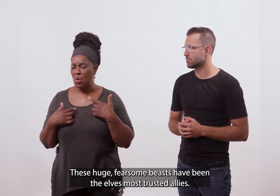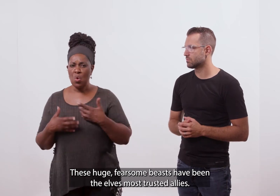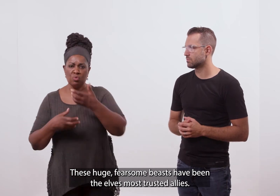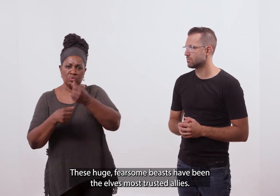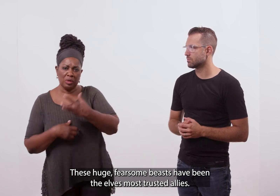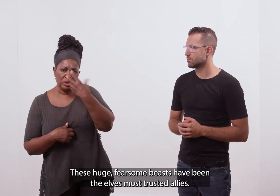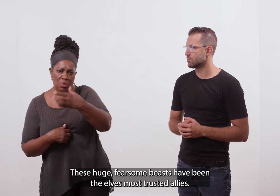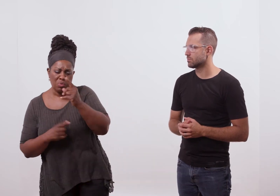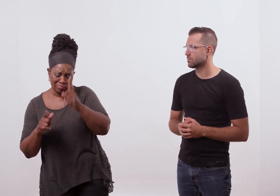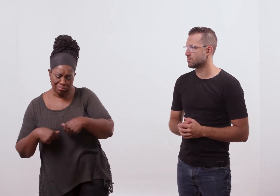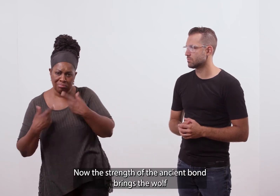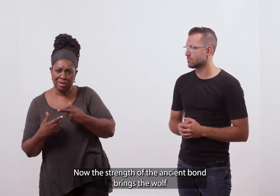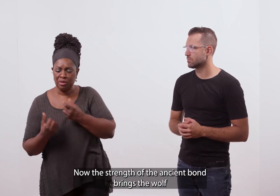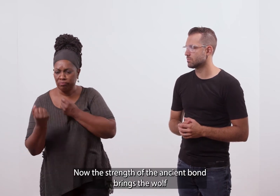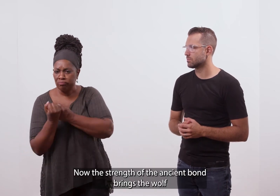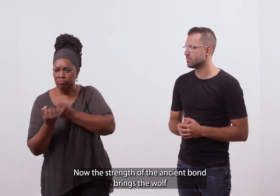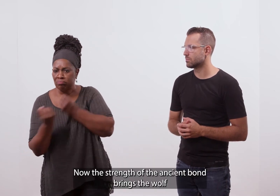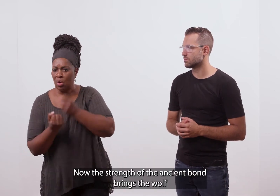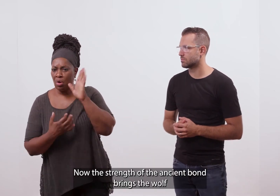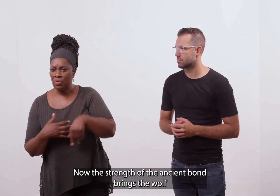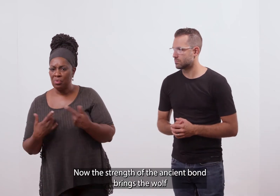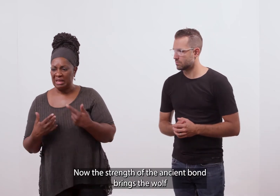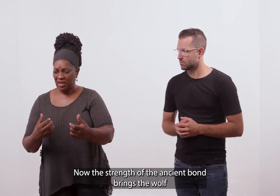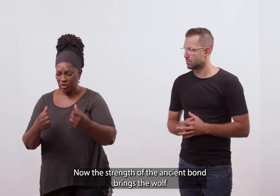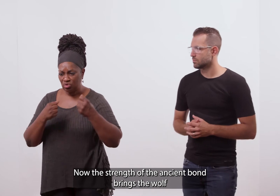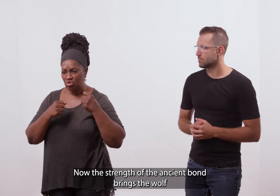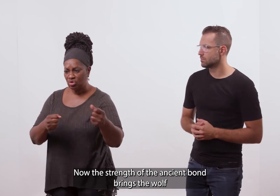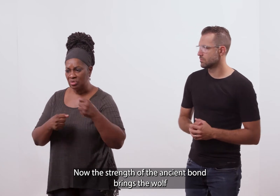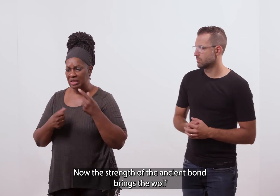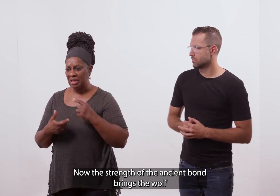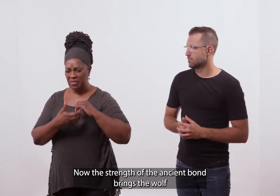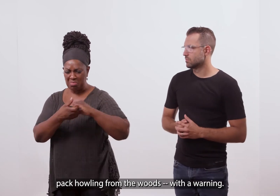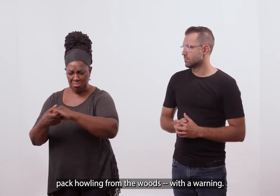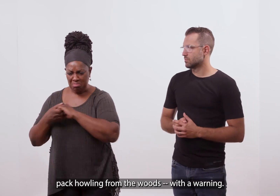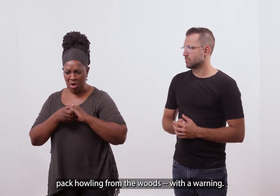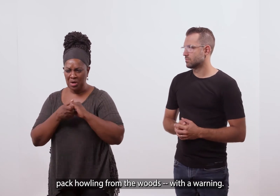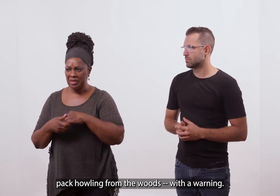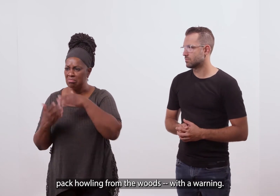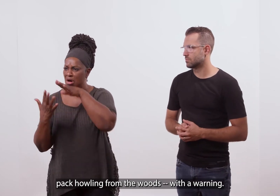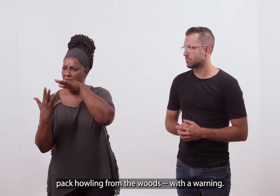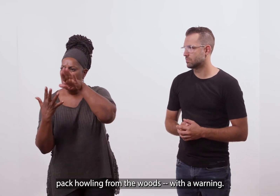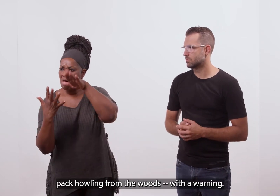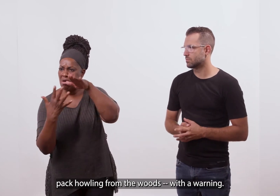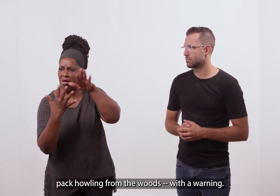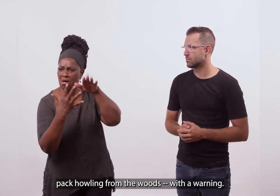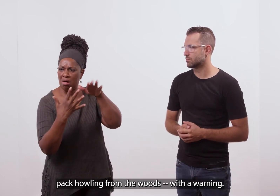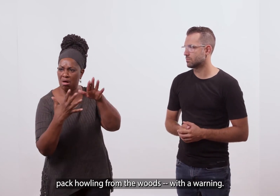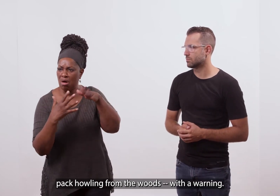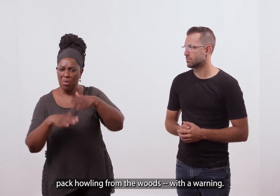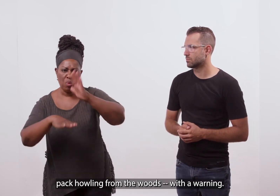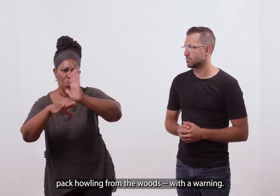trusted allies. Now, the strength of the ancient bond brings the wolf pack howling from the woods with